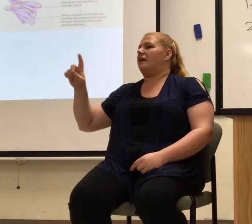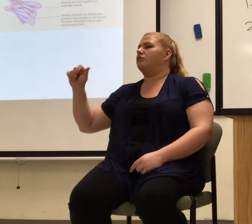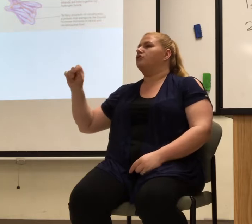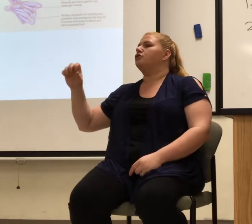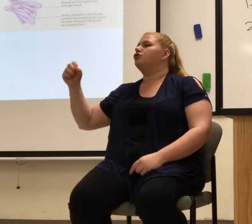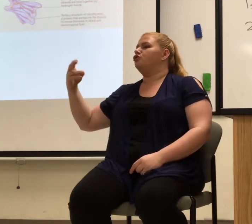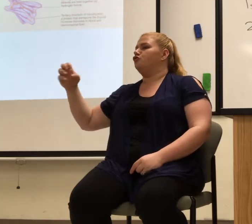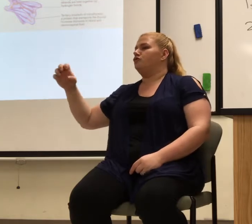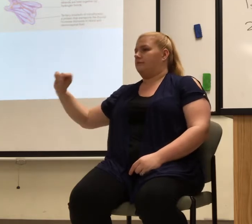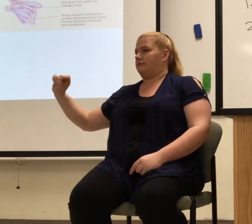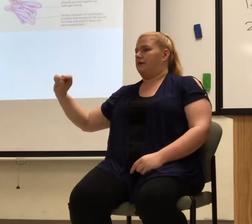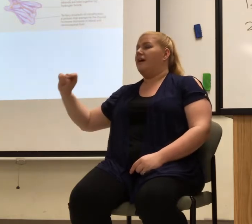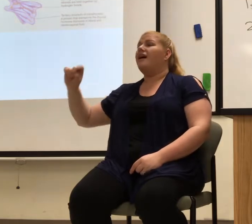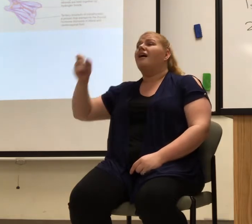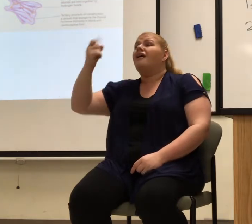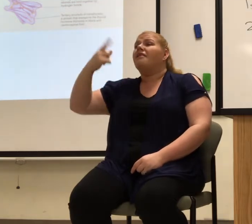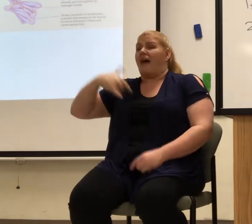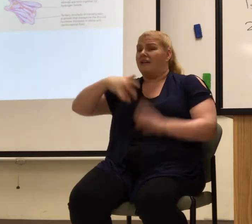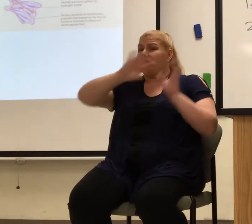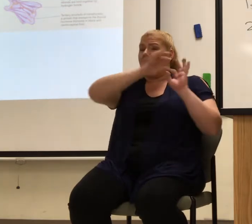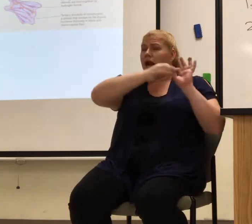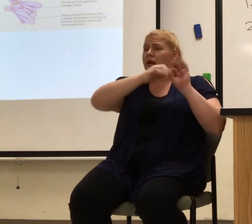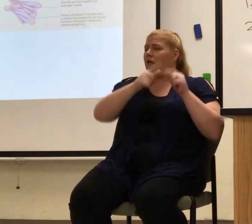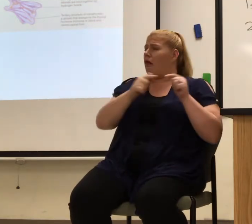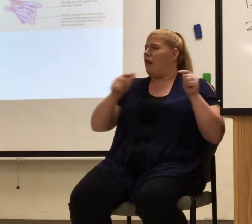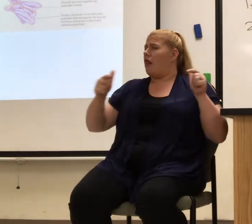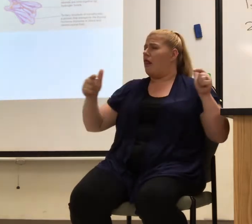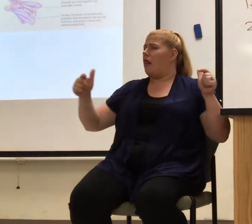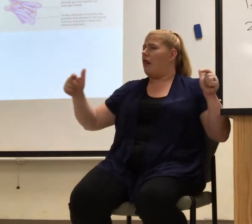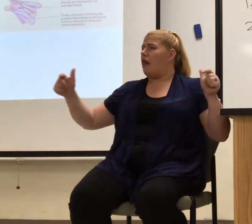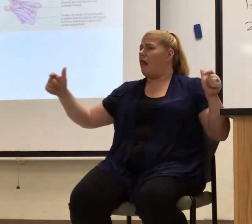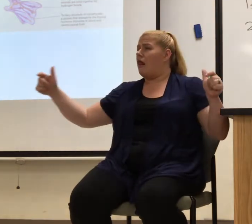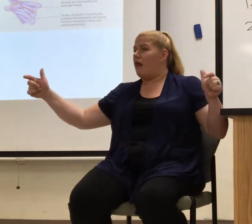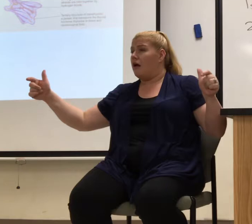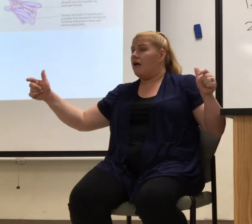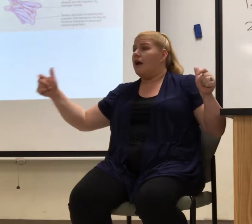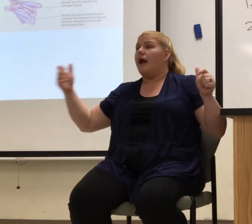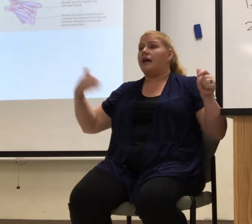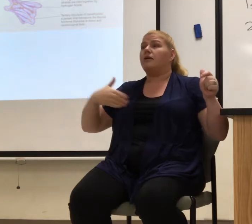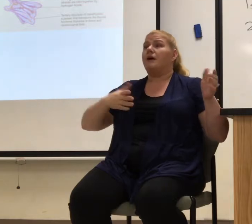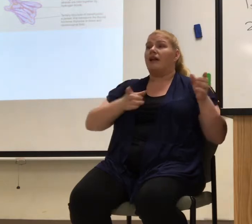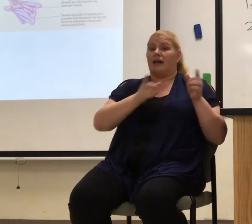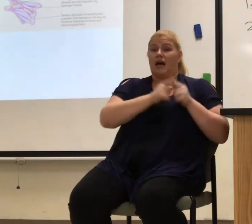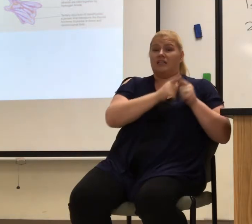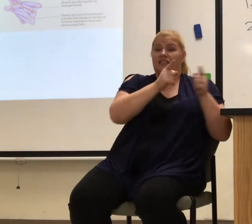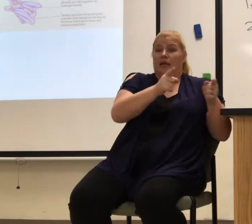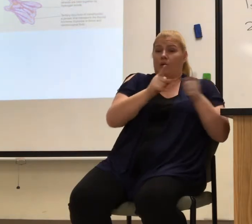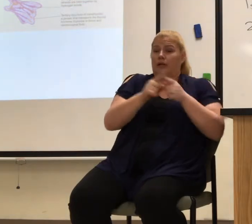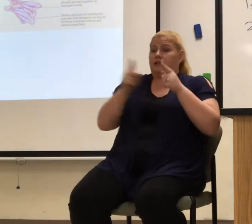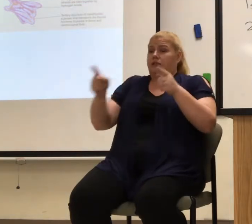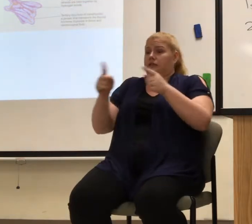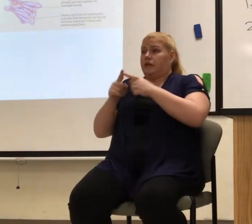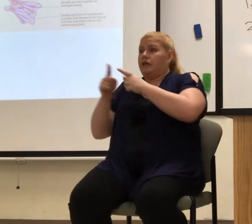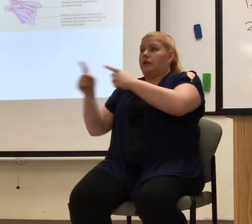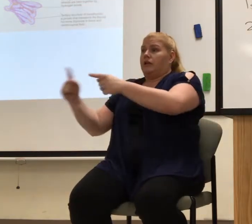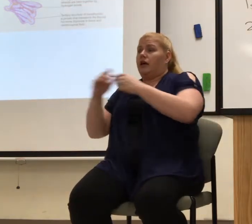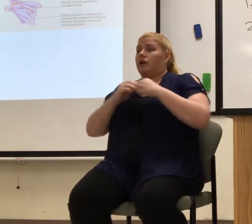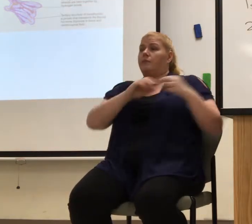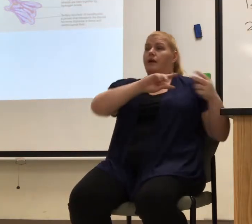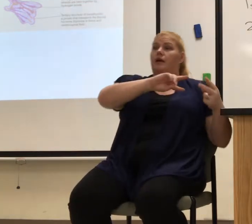really long. And it could be a series of helices and beta pleated sheets in a